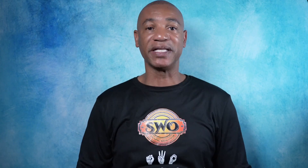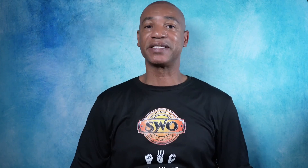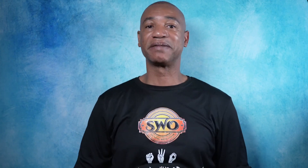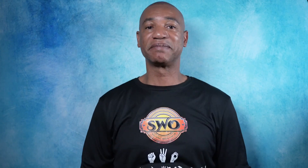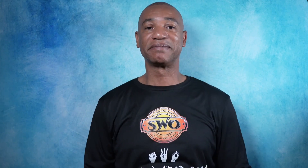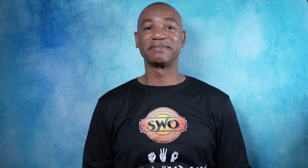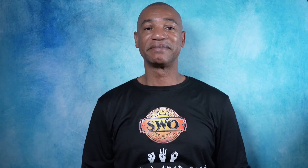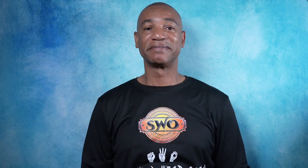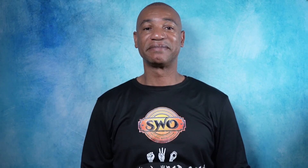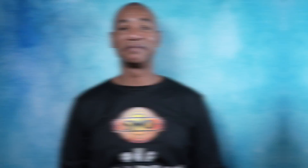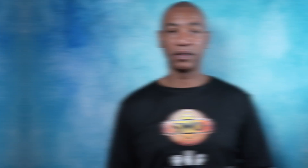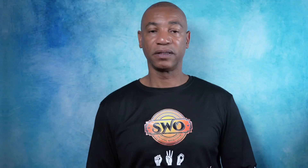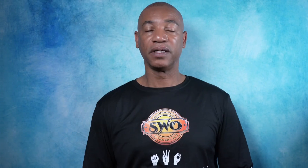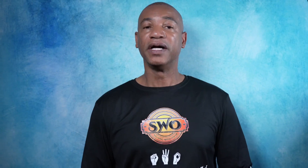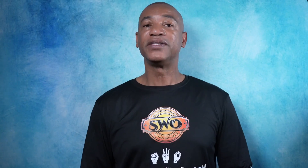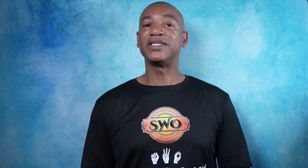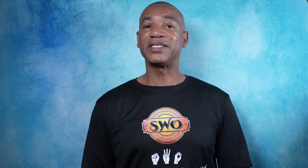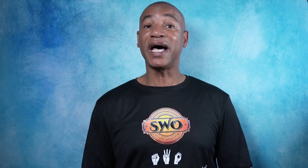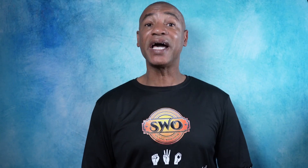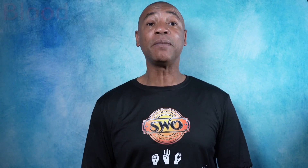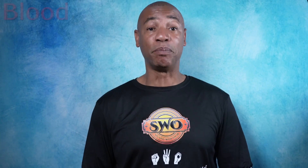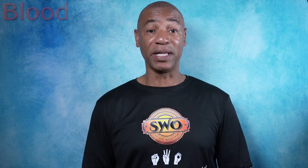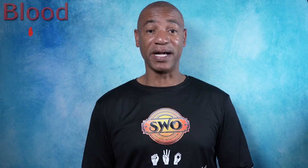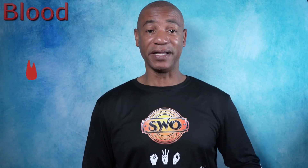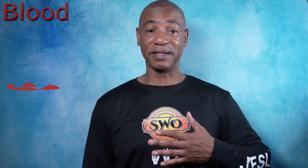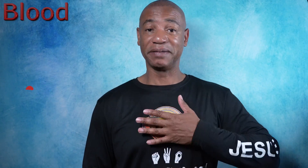appointment. To sign blood.